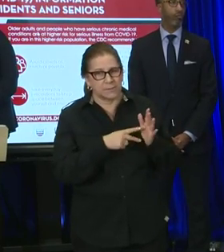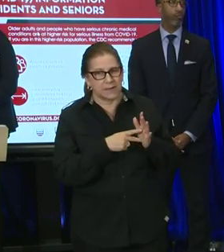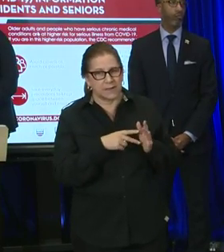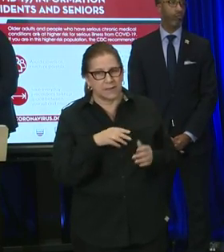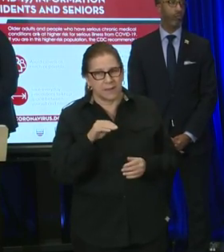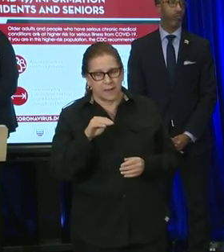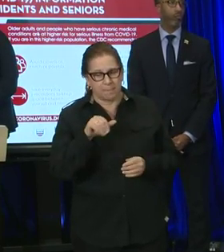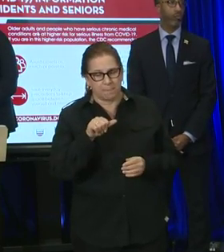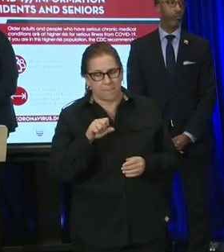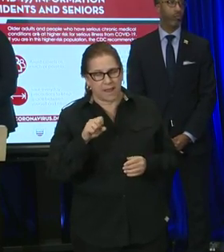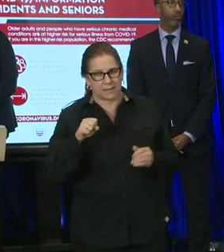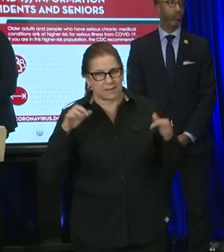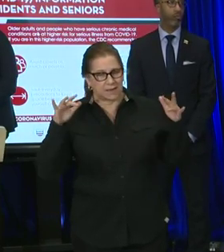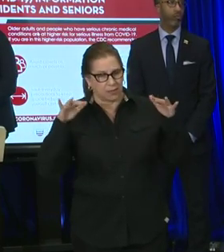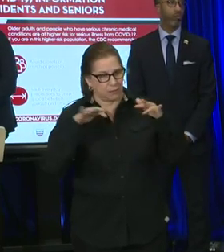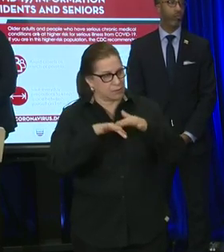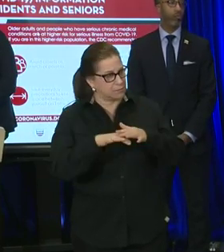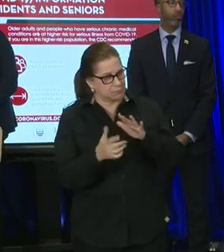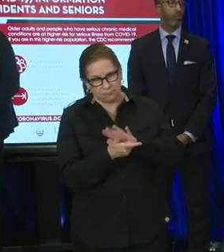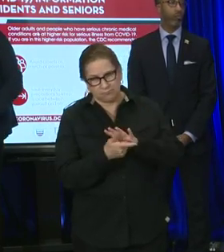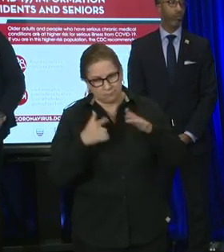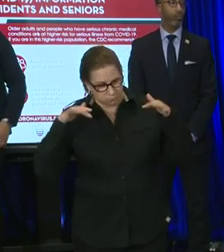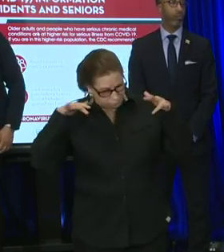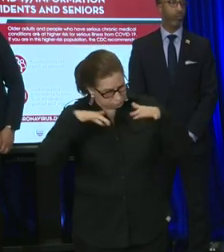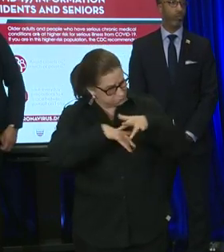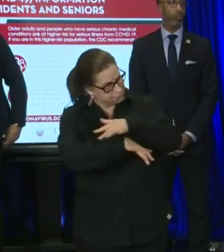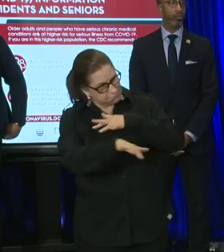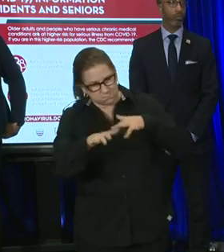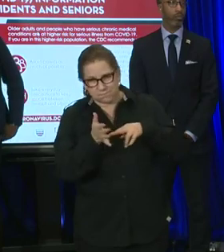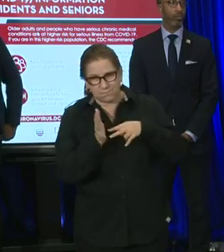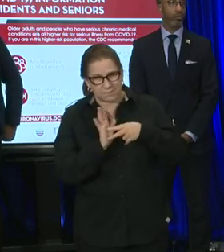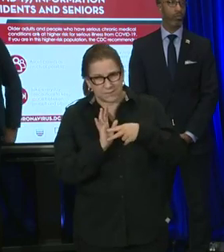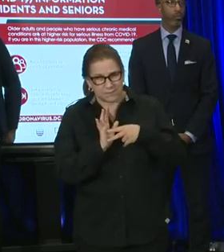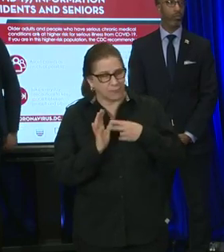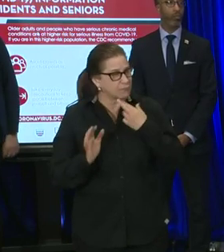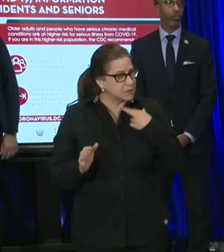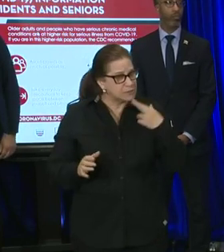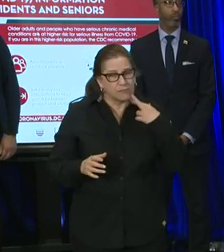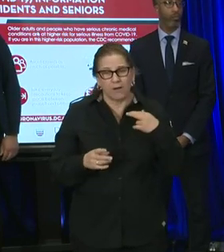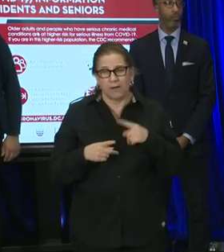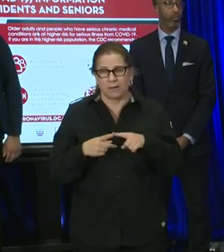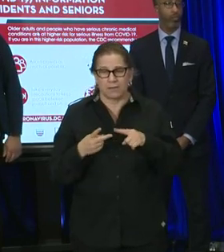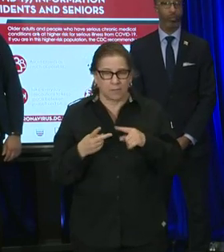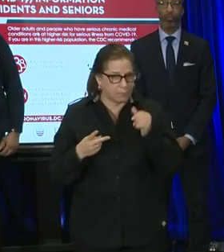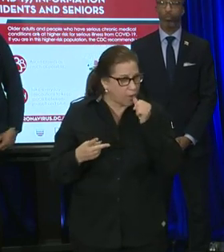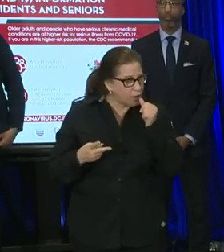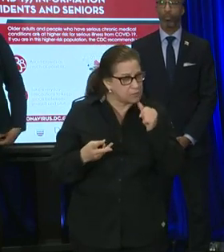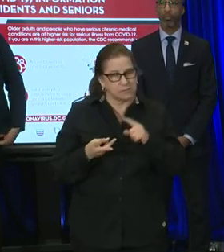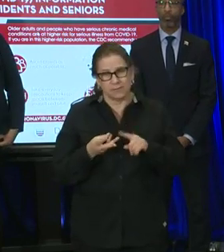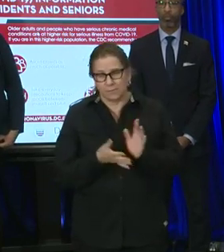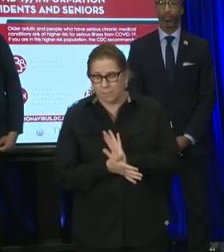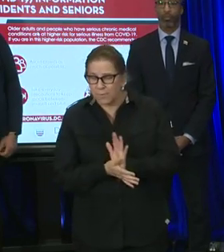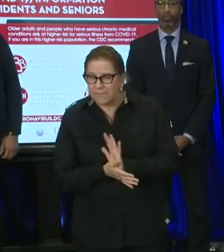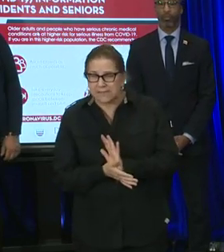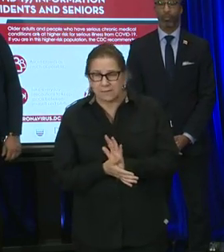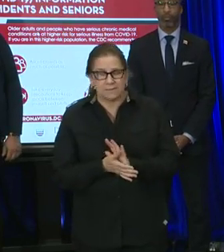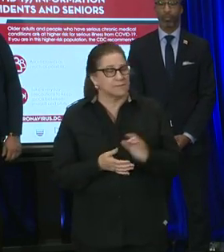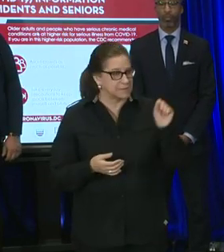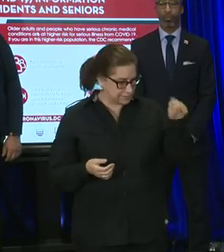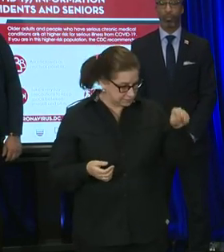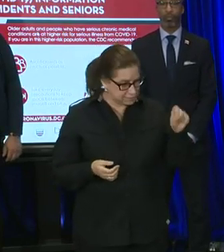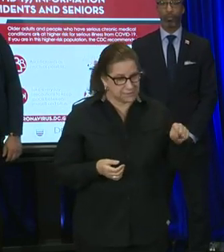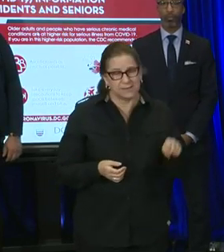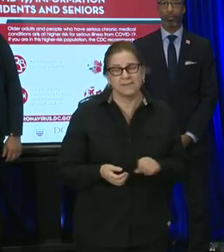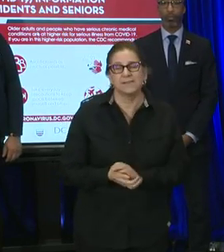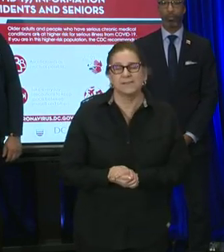restaurants, bars, churches, movie theaters, those restrictions that you put in place? It does. It extends to all the gathering places that have been